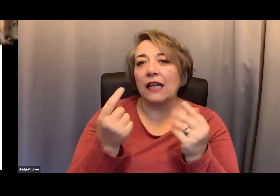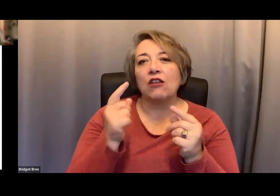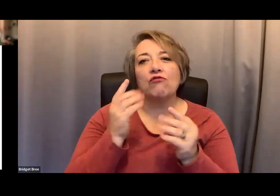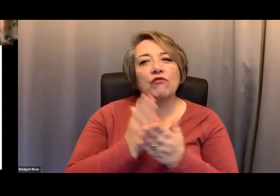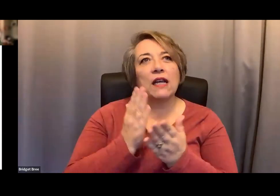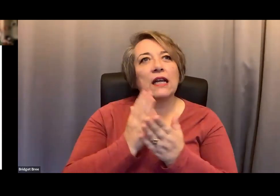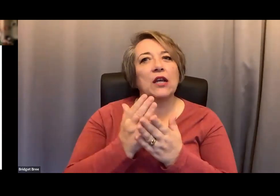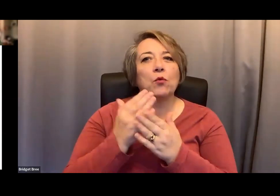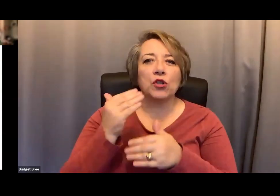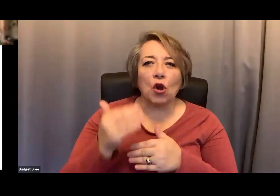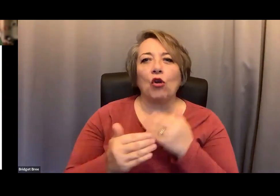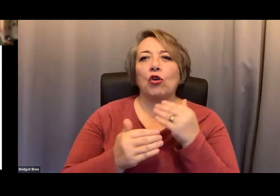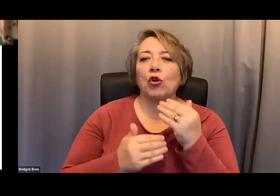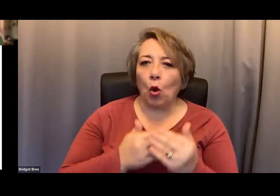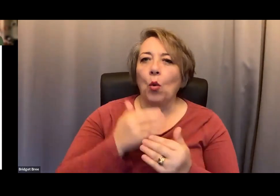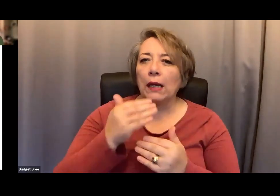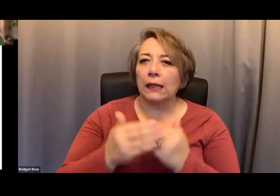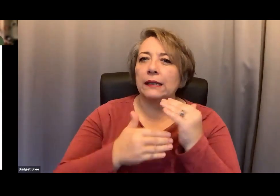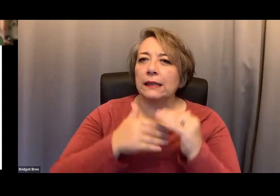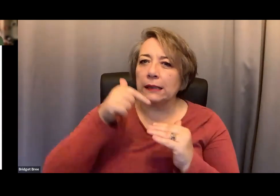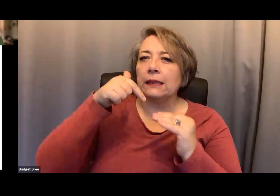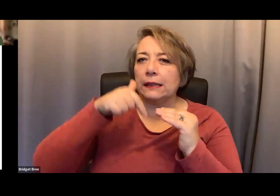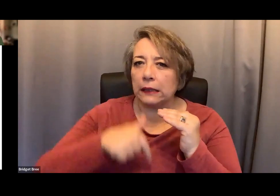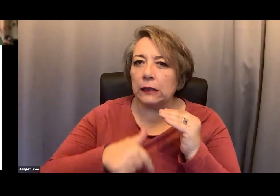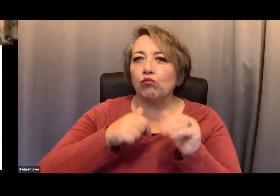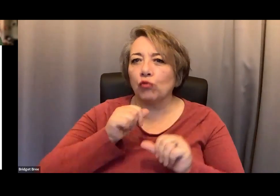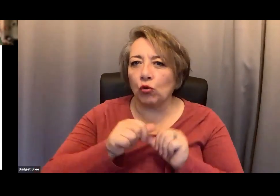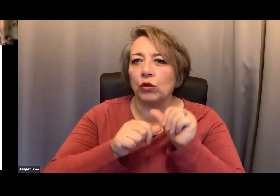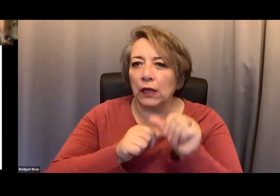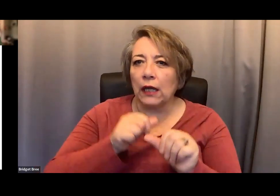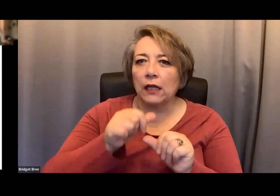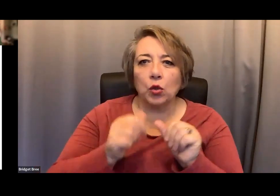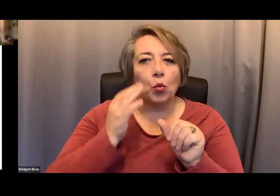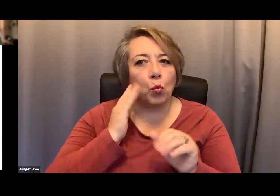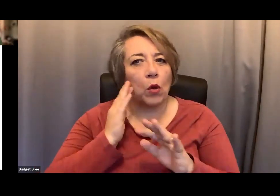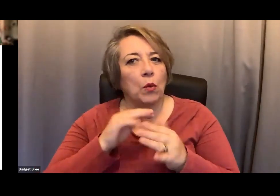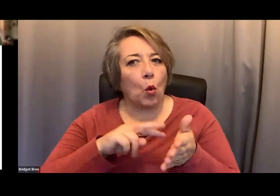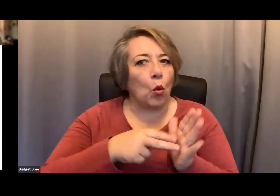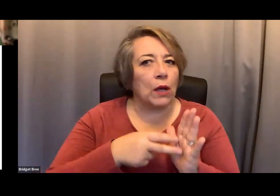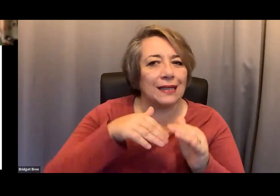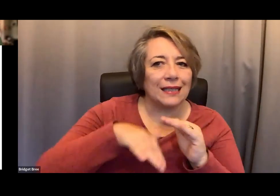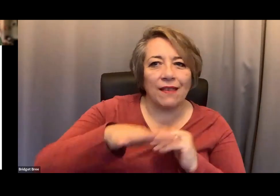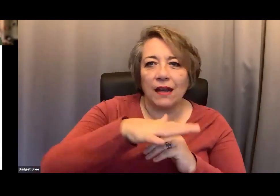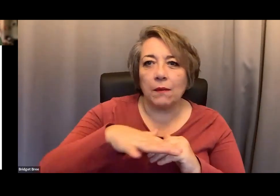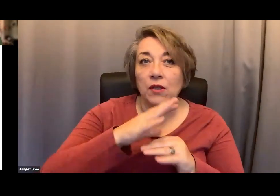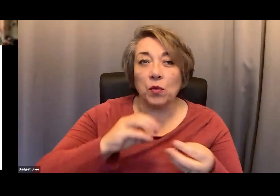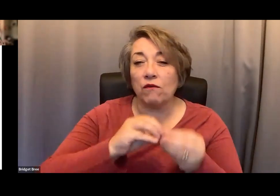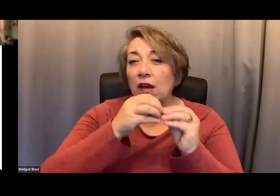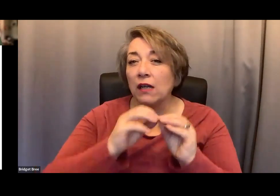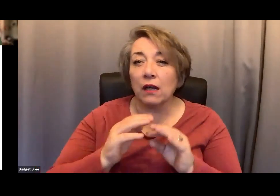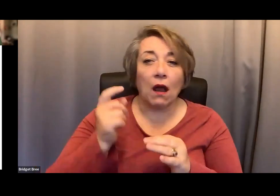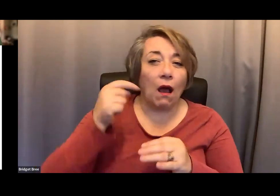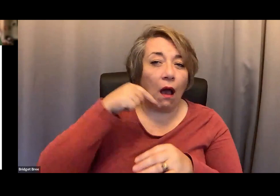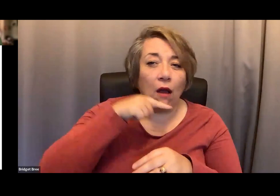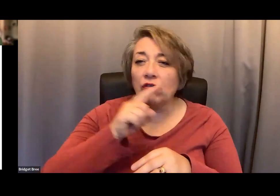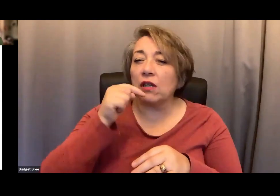ongoing, deeply embedded process in our everyday organising in the neighbourhood. So over the past 4 years, we've created hundreds and hundreds of participatory,